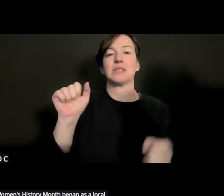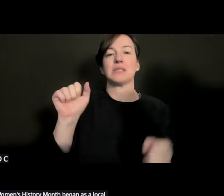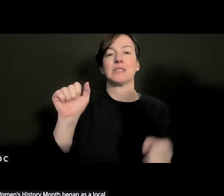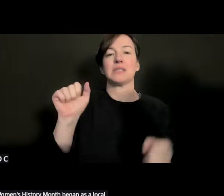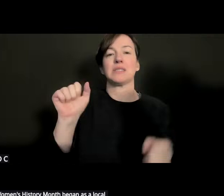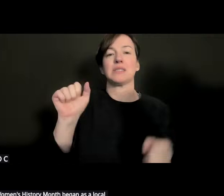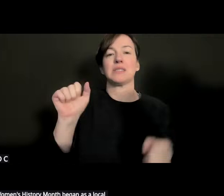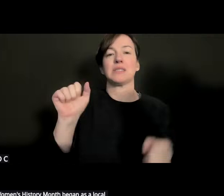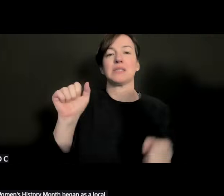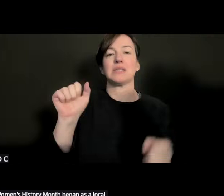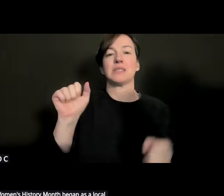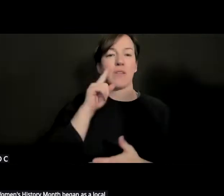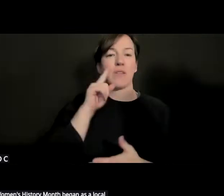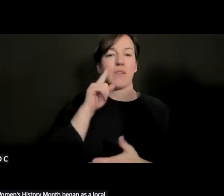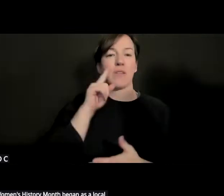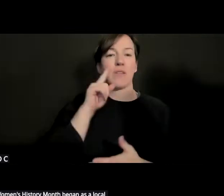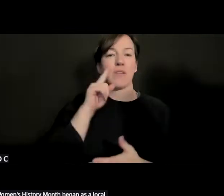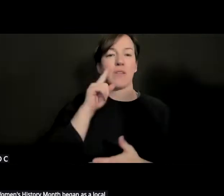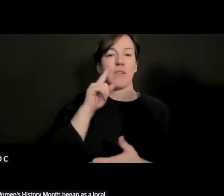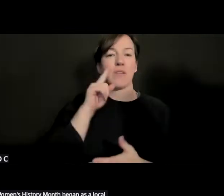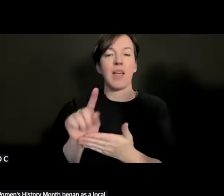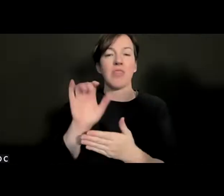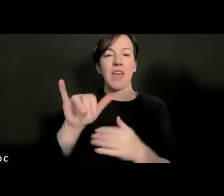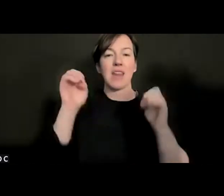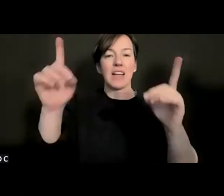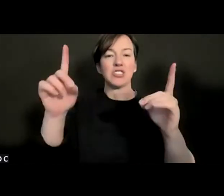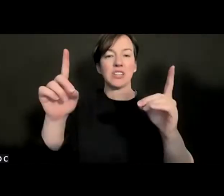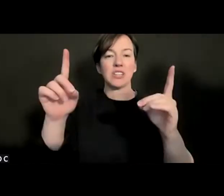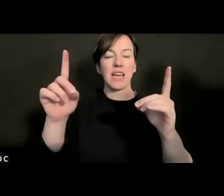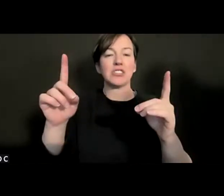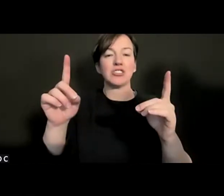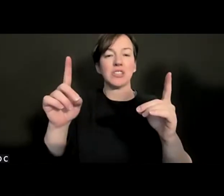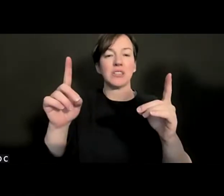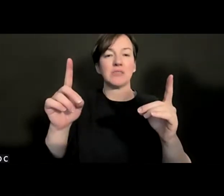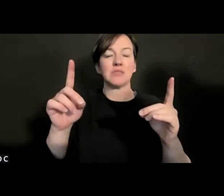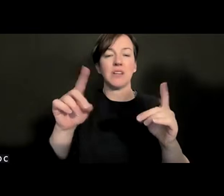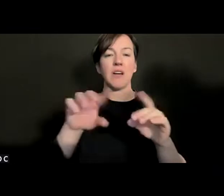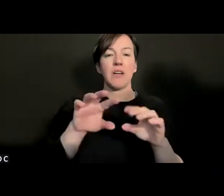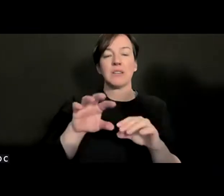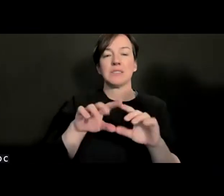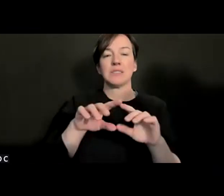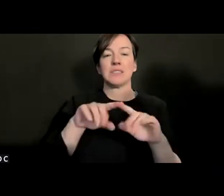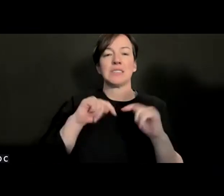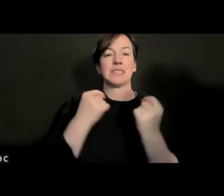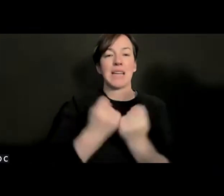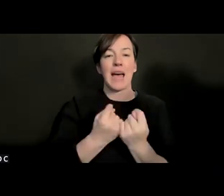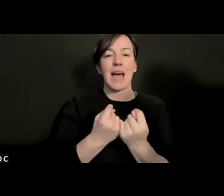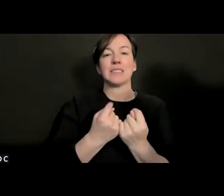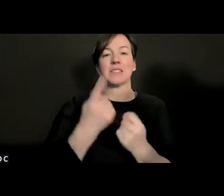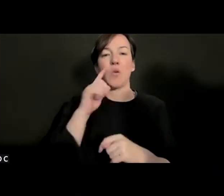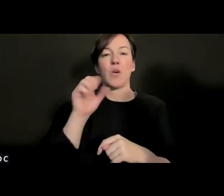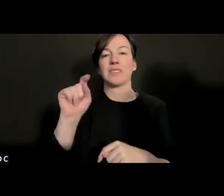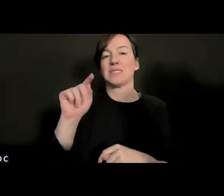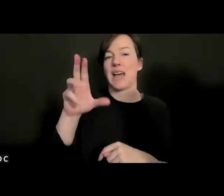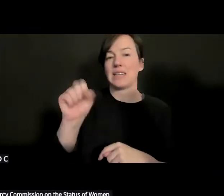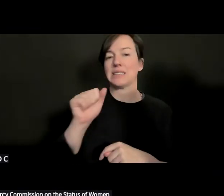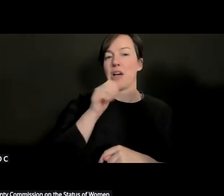week. The Education Task Force of the Sonoma County Commission on the Status of Women was first planned